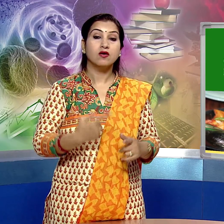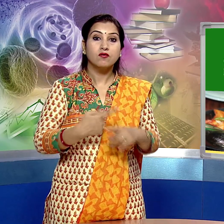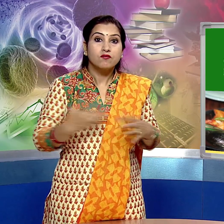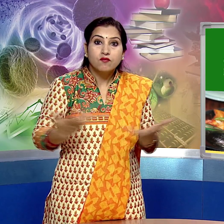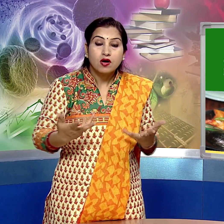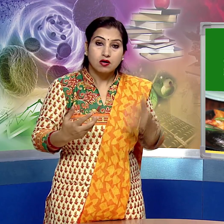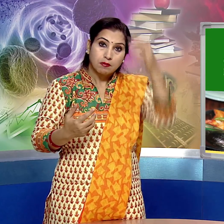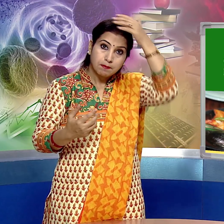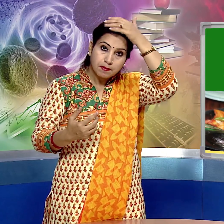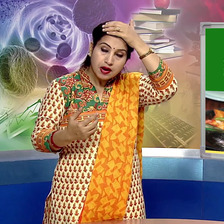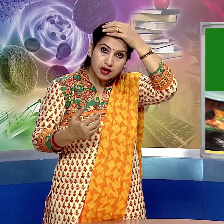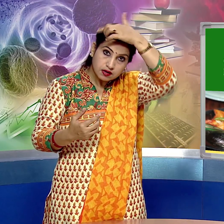for functioning of our brain.